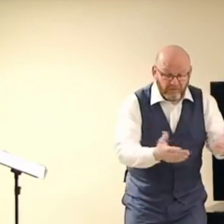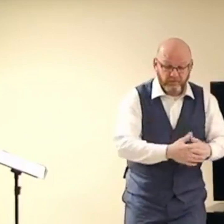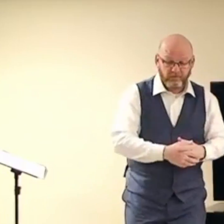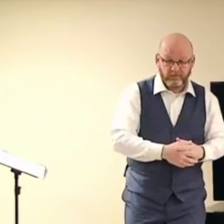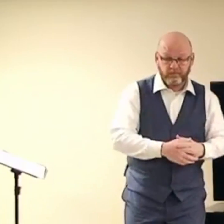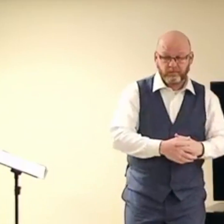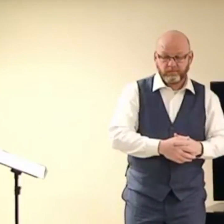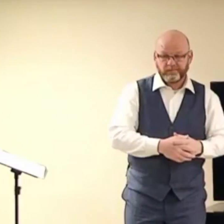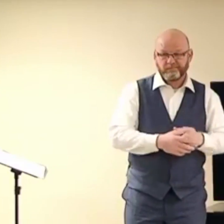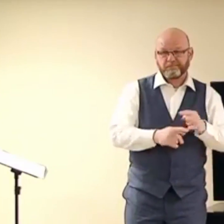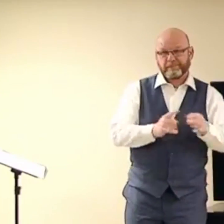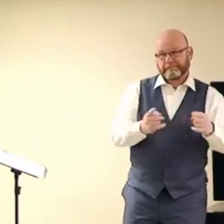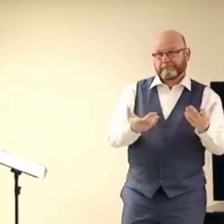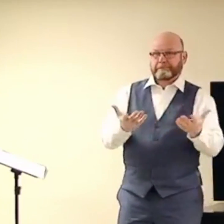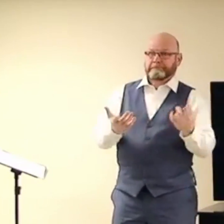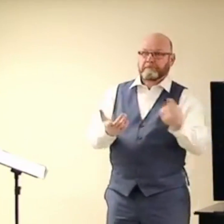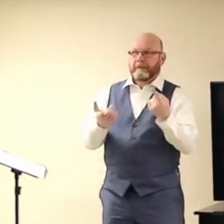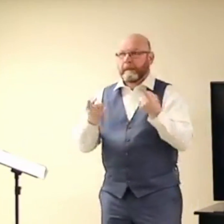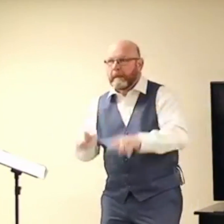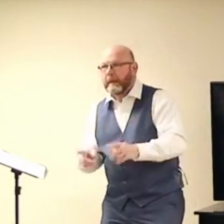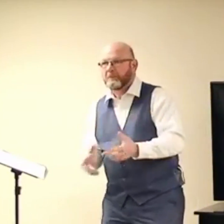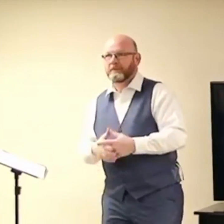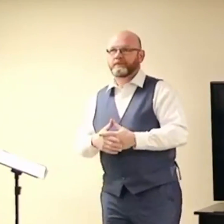Maybe we have a plan, but